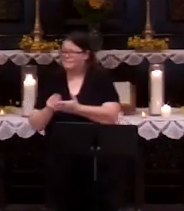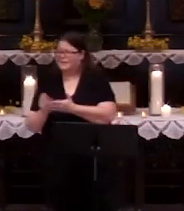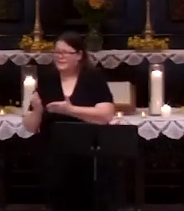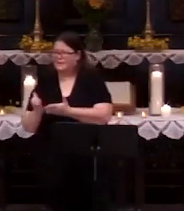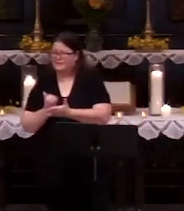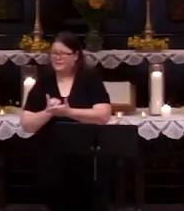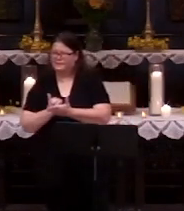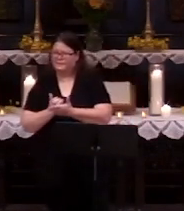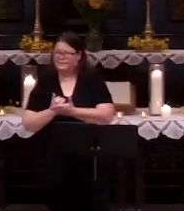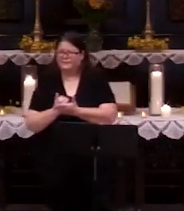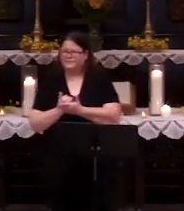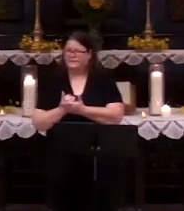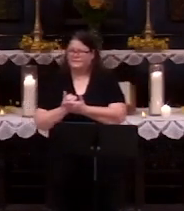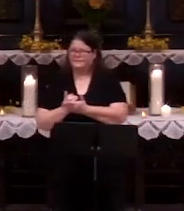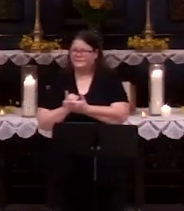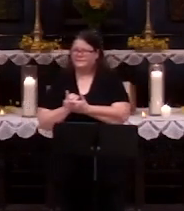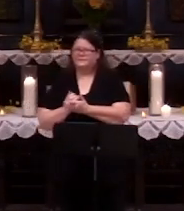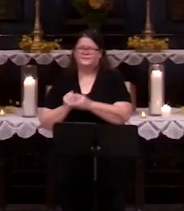gift of music.